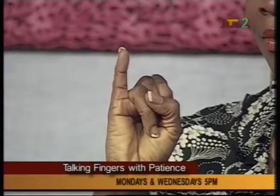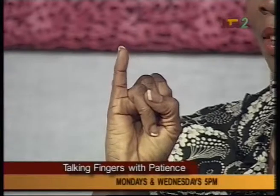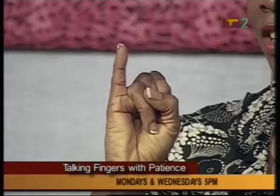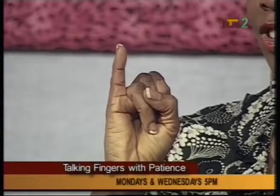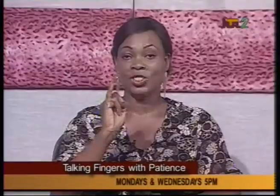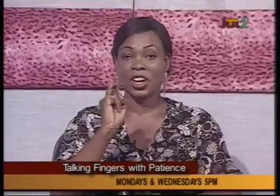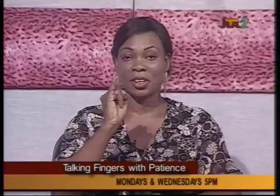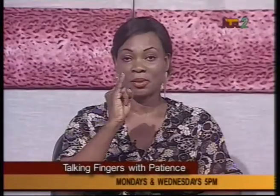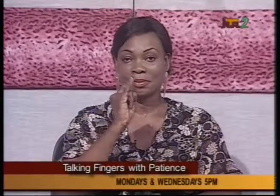J,